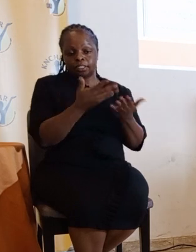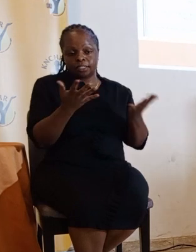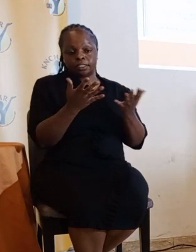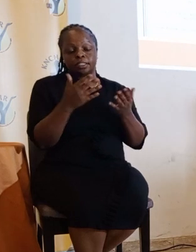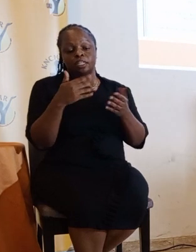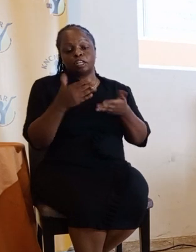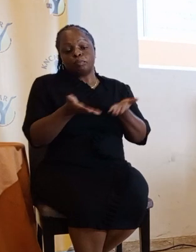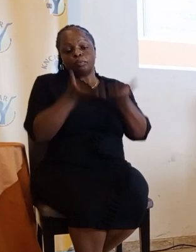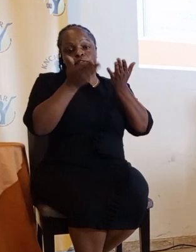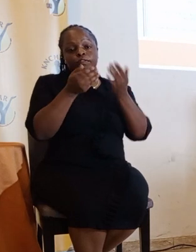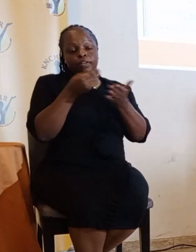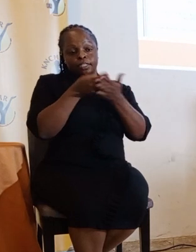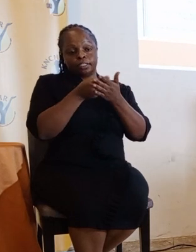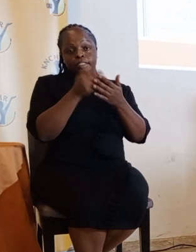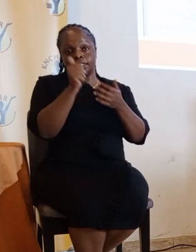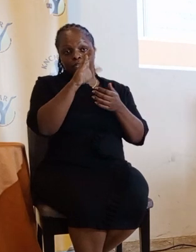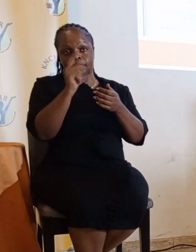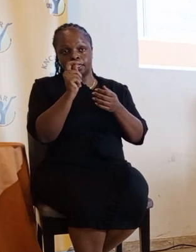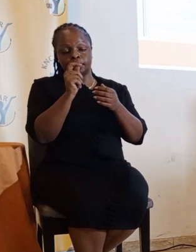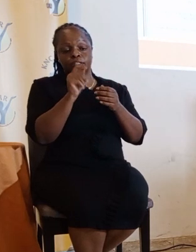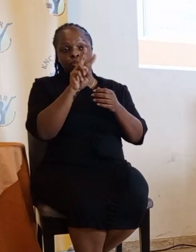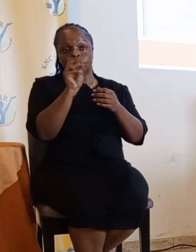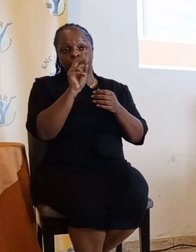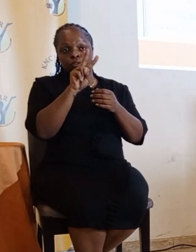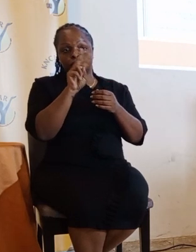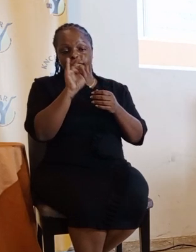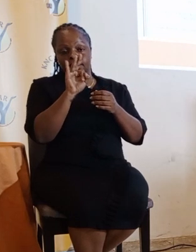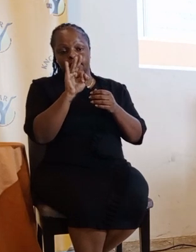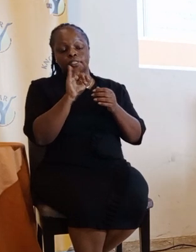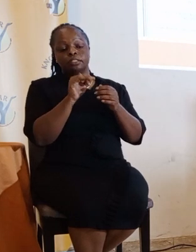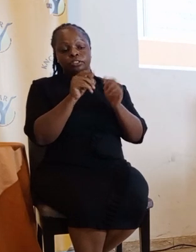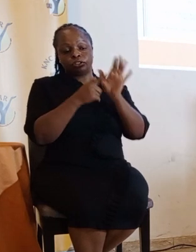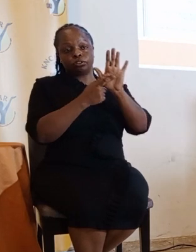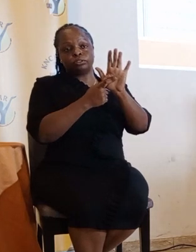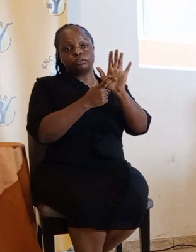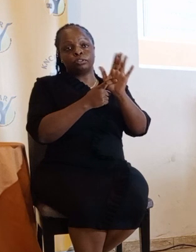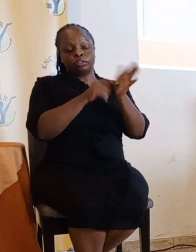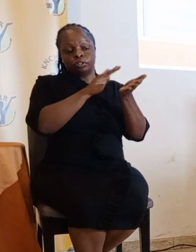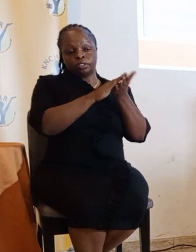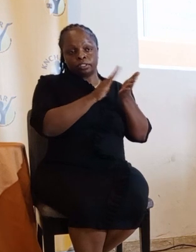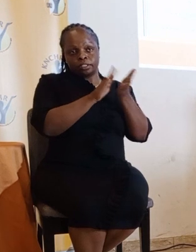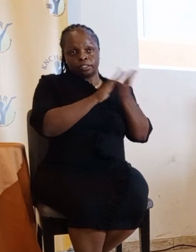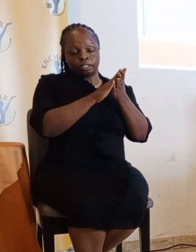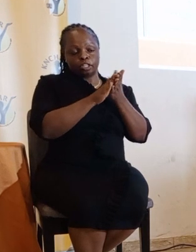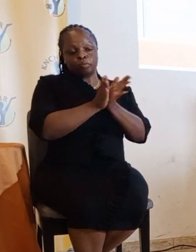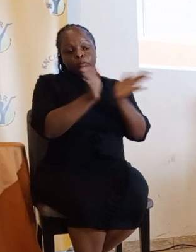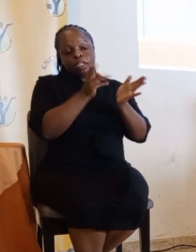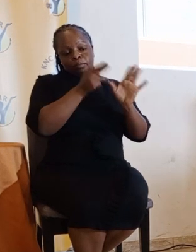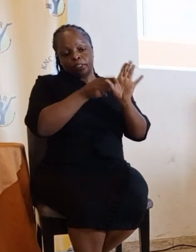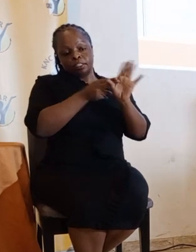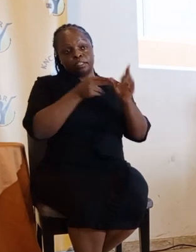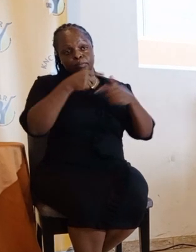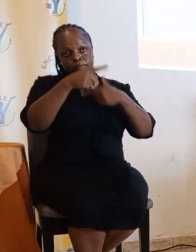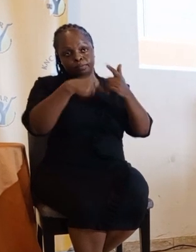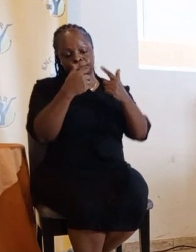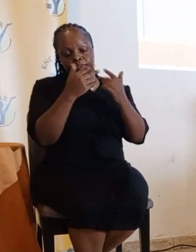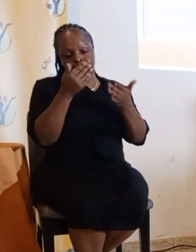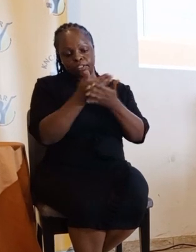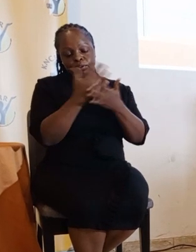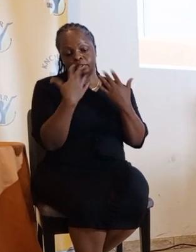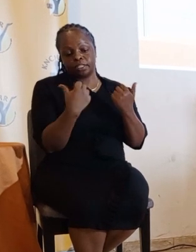Act 2023, albeit noting the rushed public participation process. The new health laws have